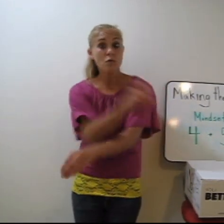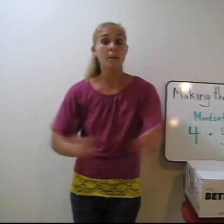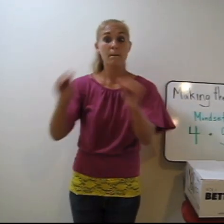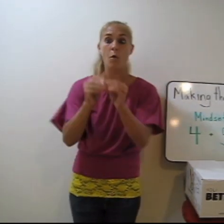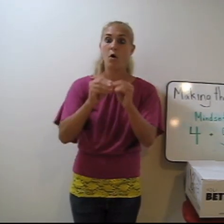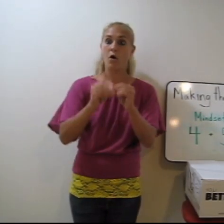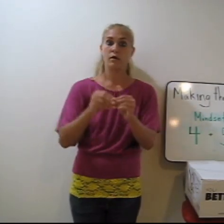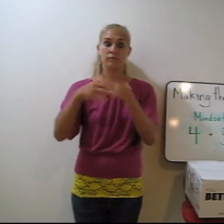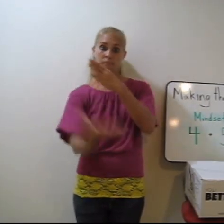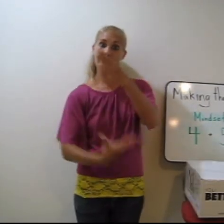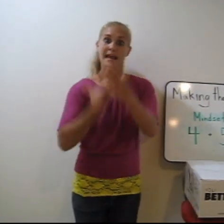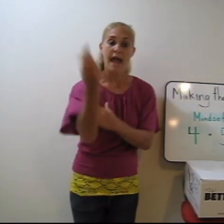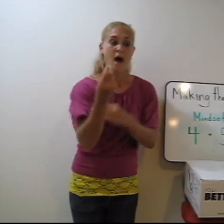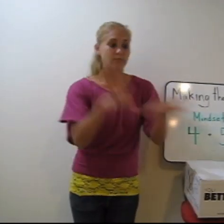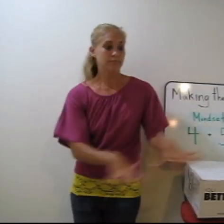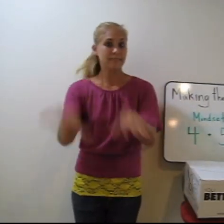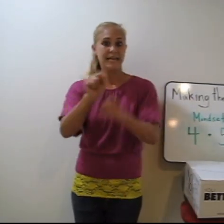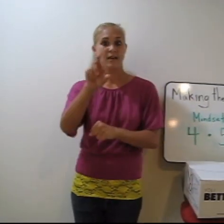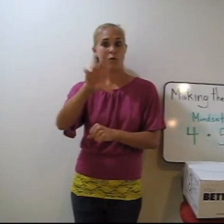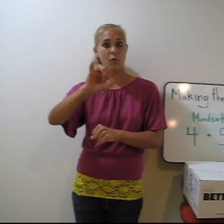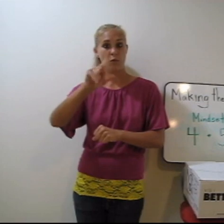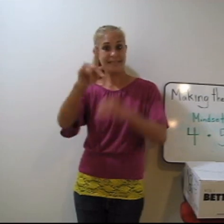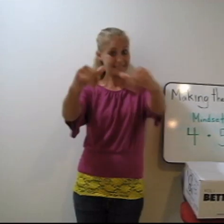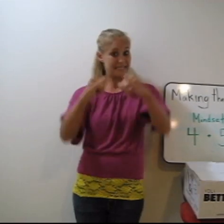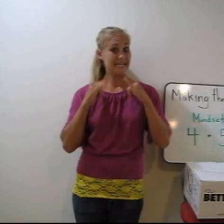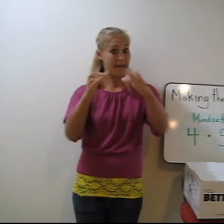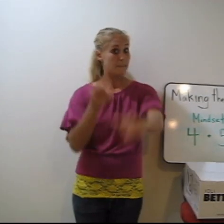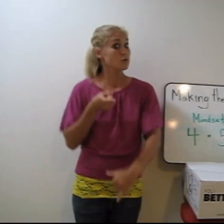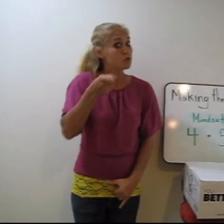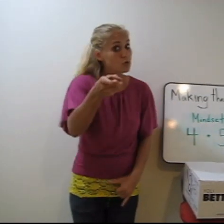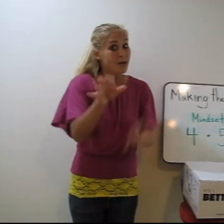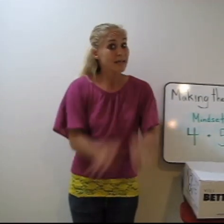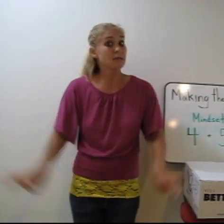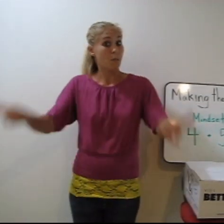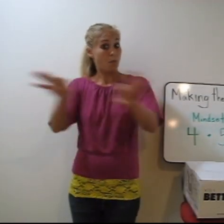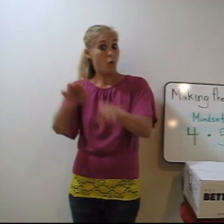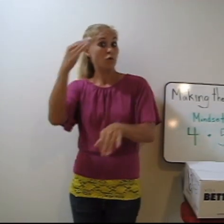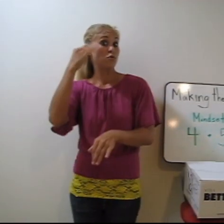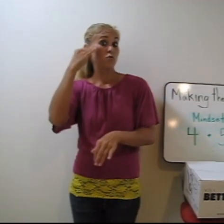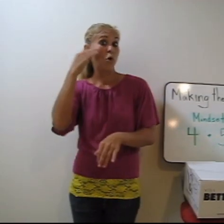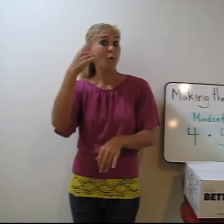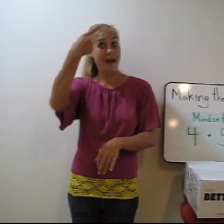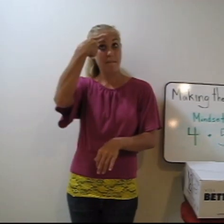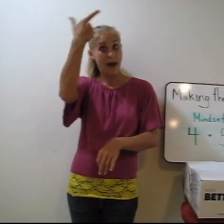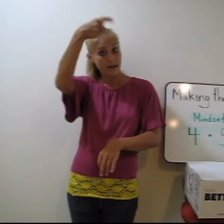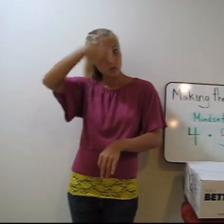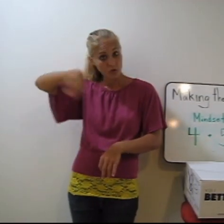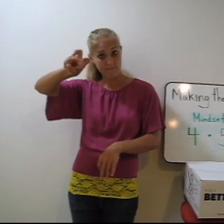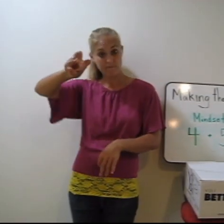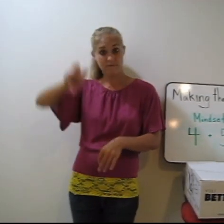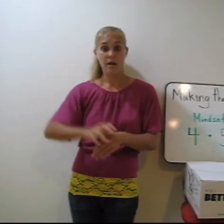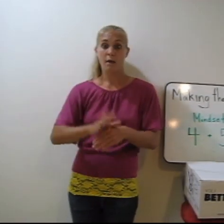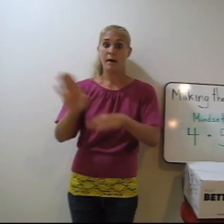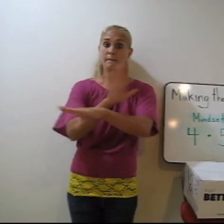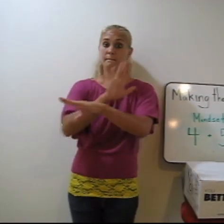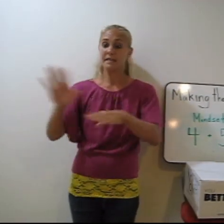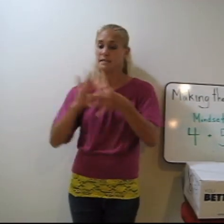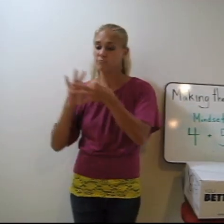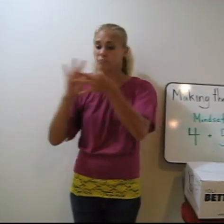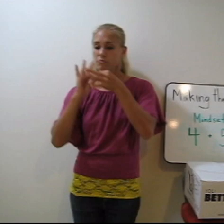taking risks just like you. Here's a key thing you need to know about making the shift to entrepreneurism. By doing so, you